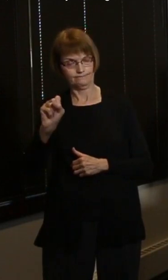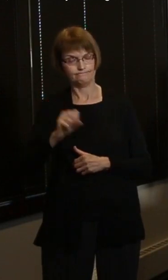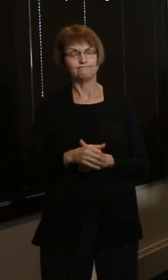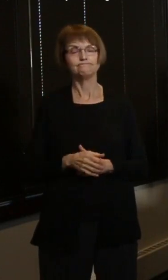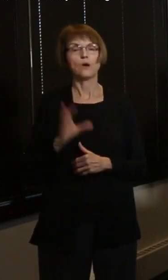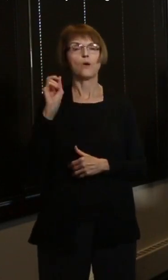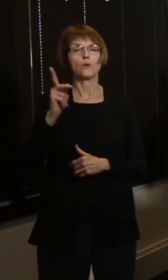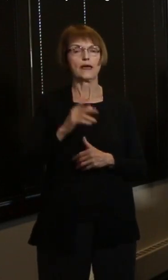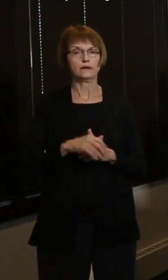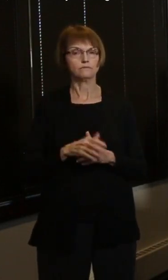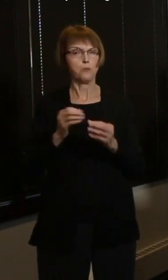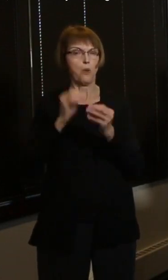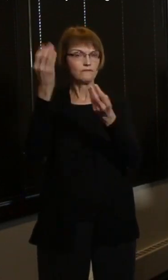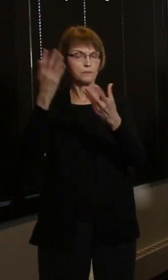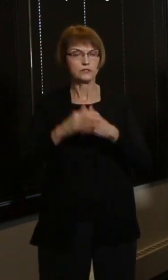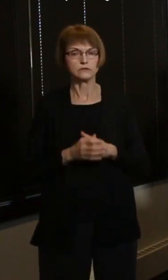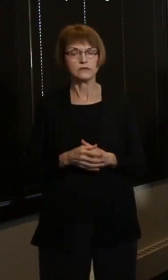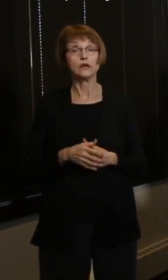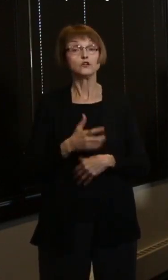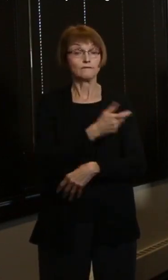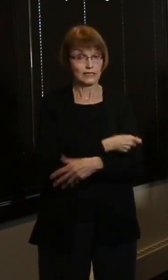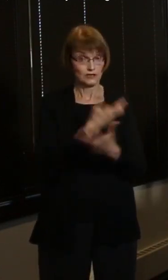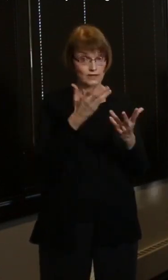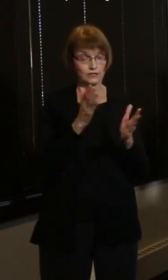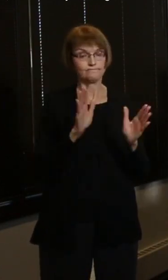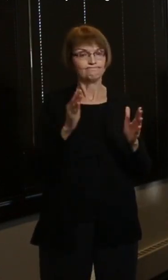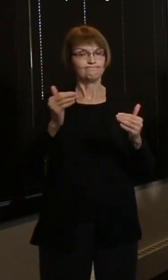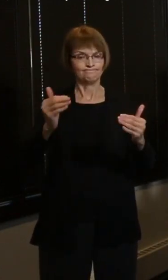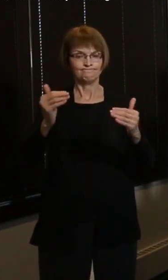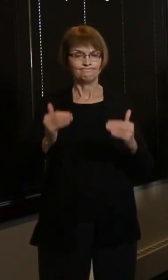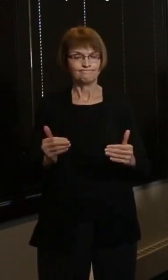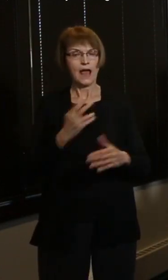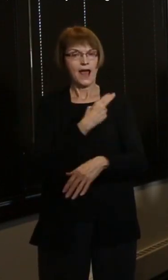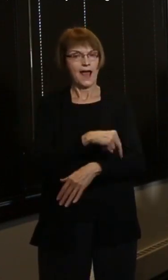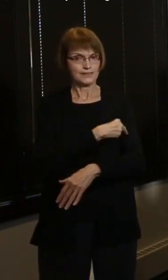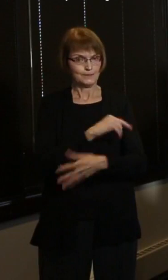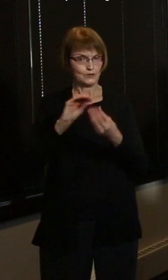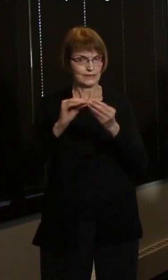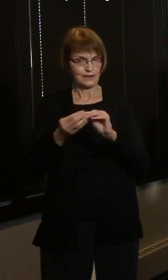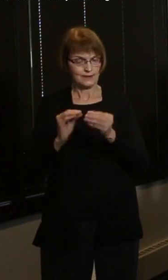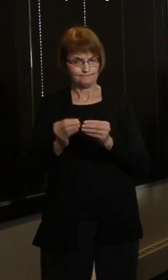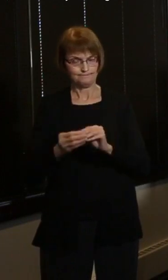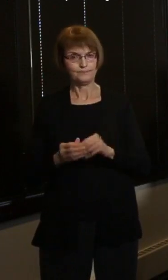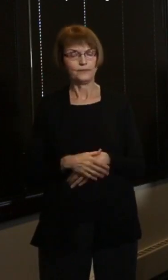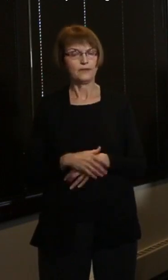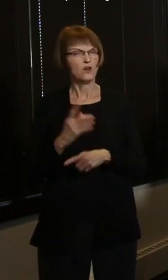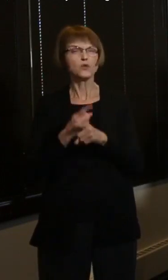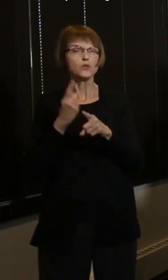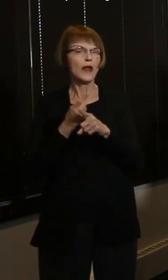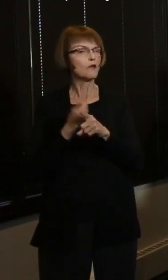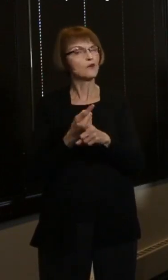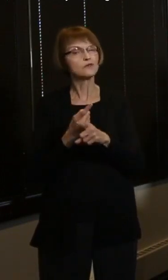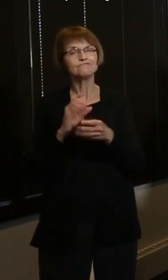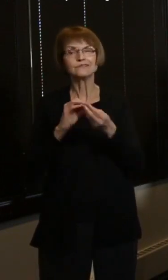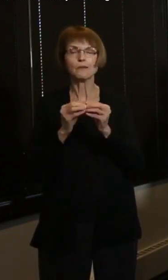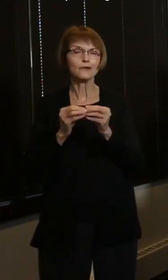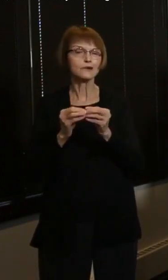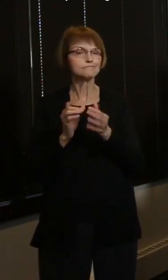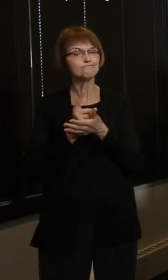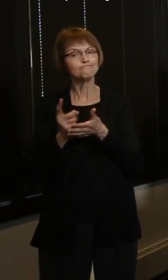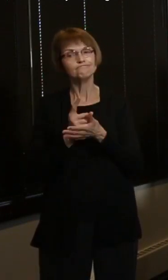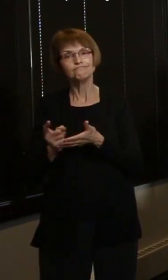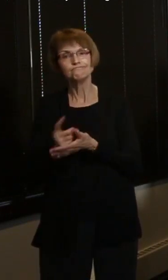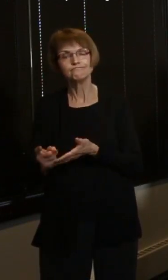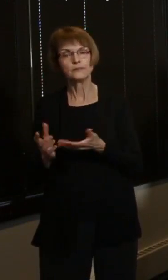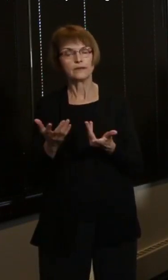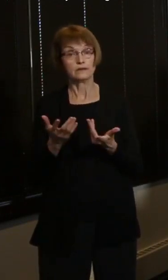Okay, so enough about vaccines. Let's move on to some hospital data. This is the regular data that we share with everybody.